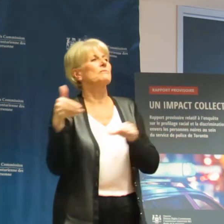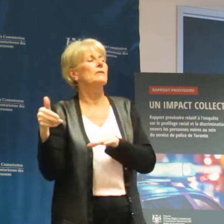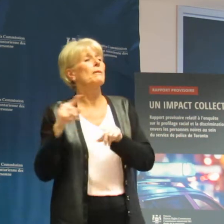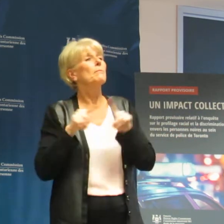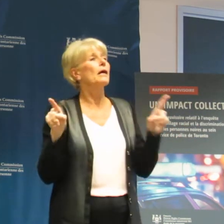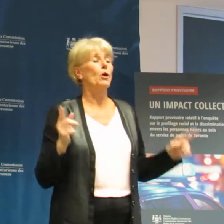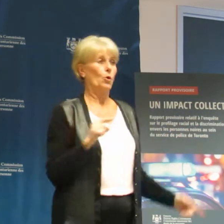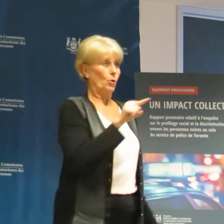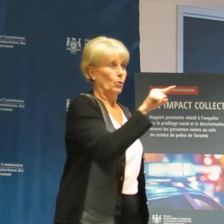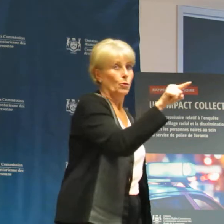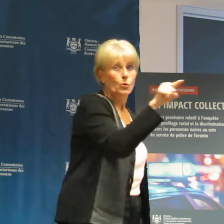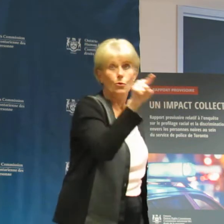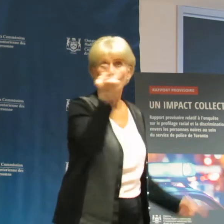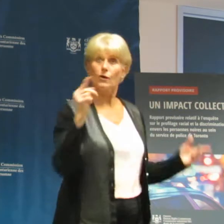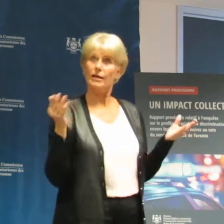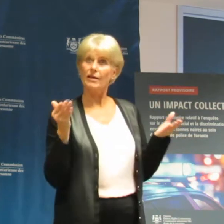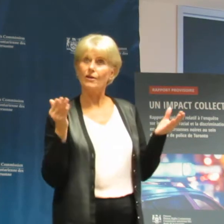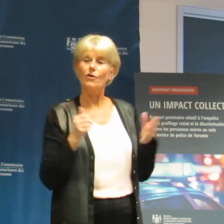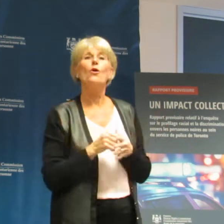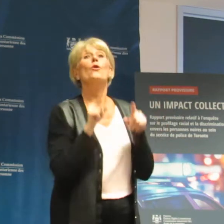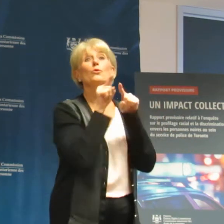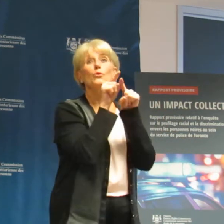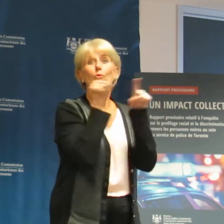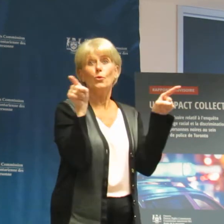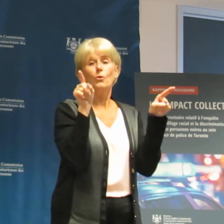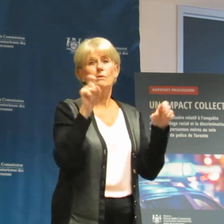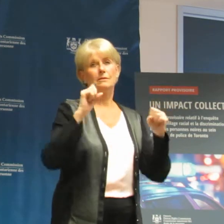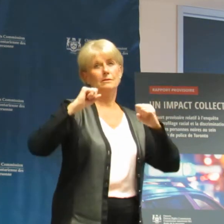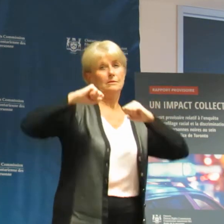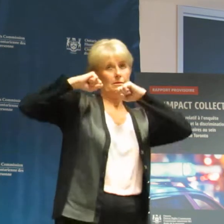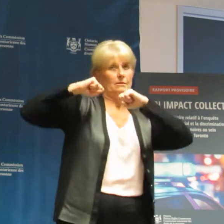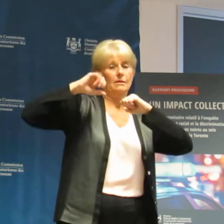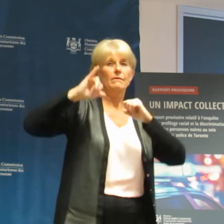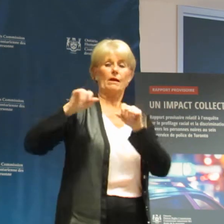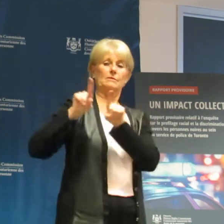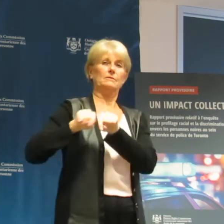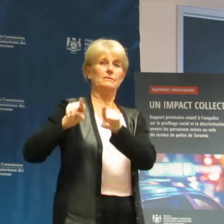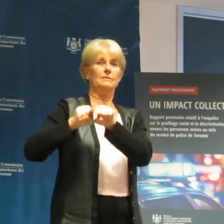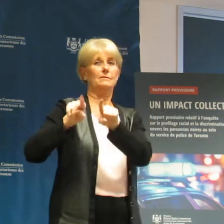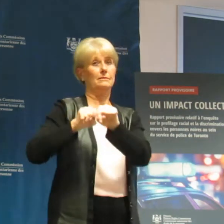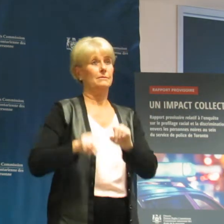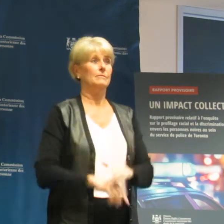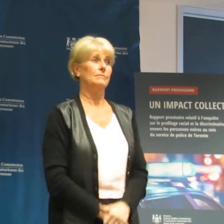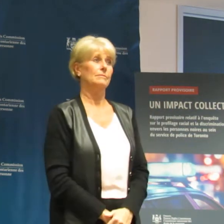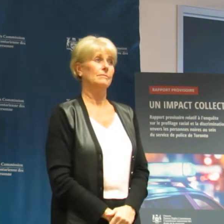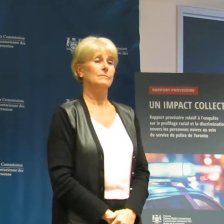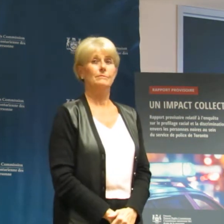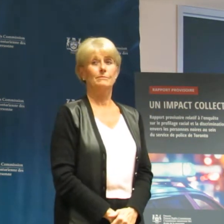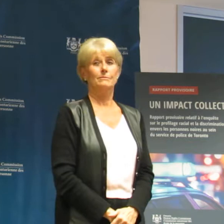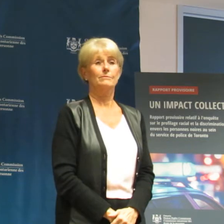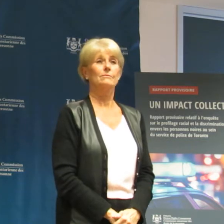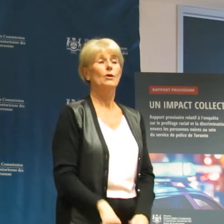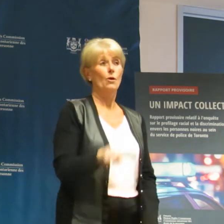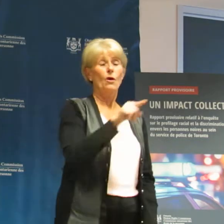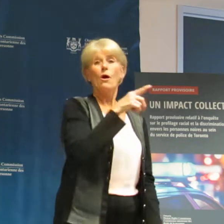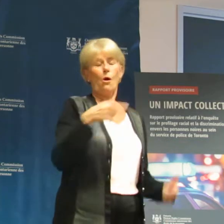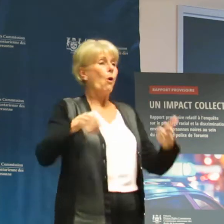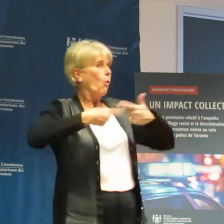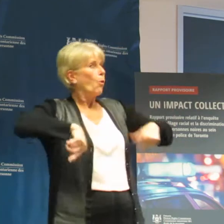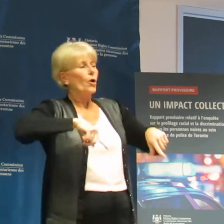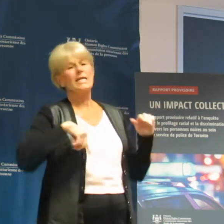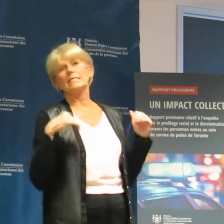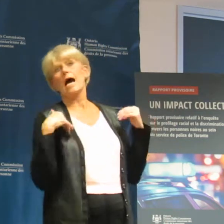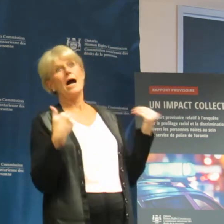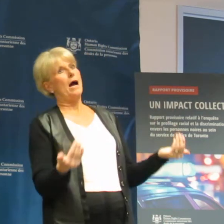but you are here, and you must resist the status quo. Many of us are tired